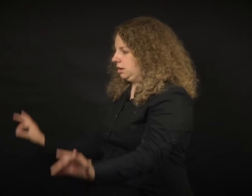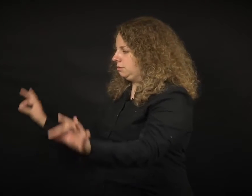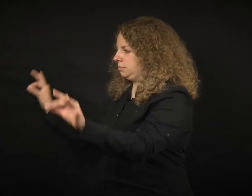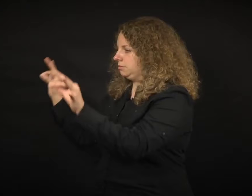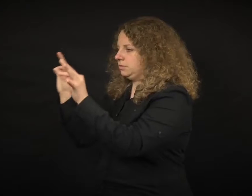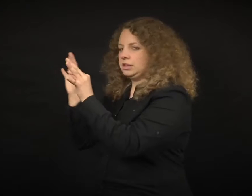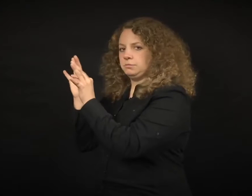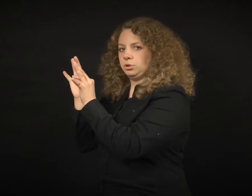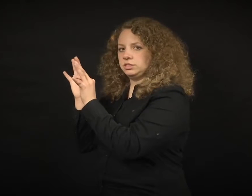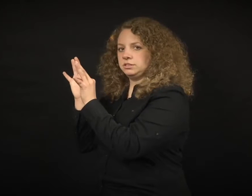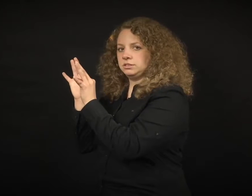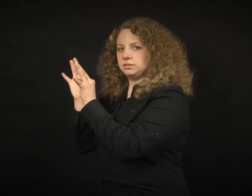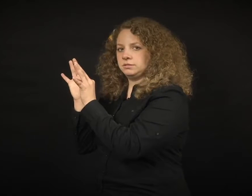up, important.